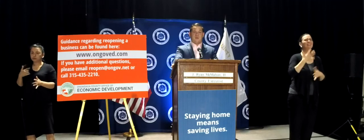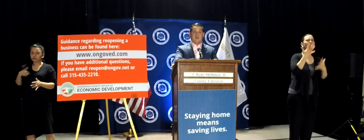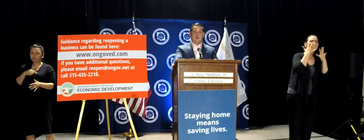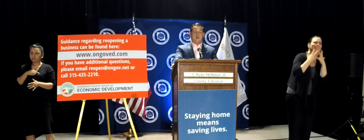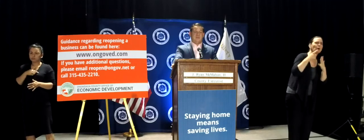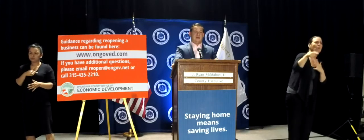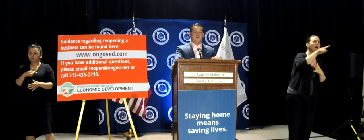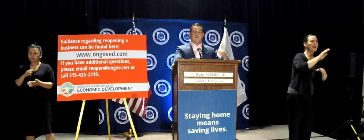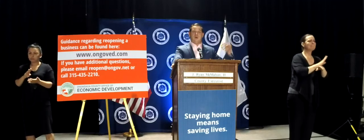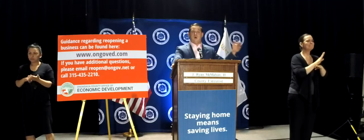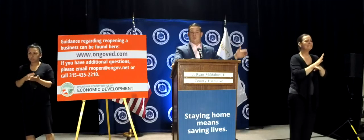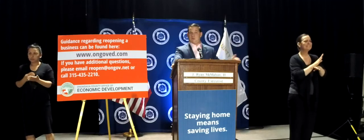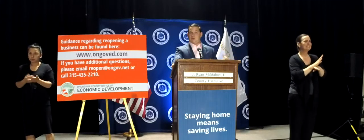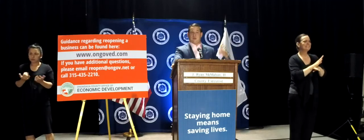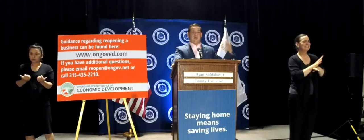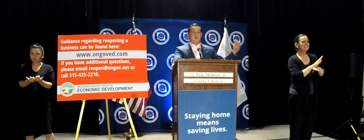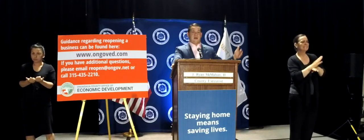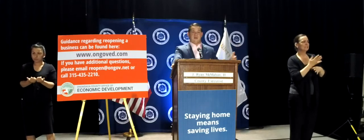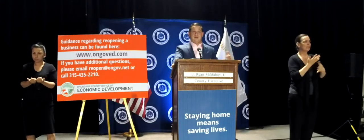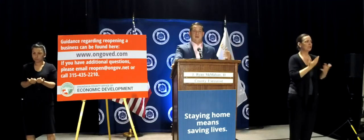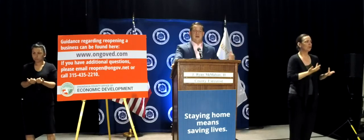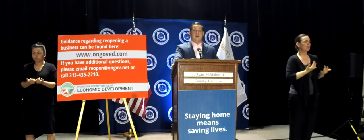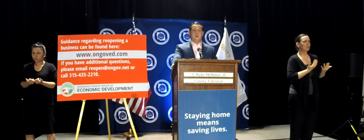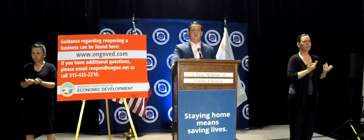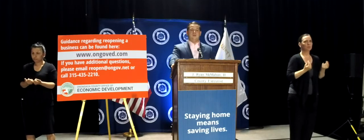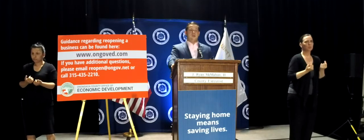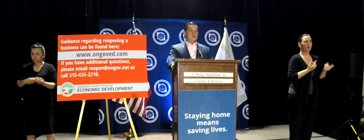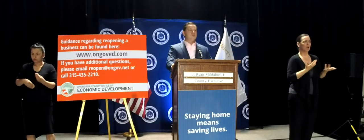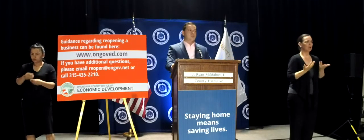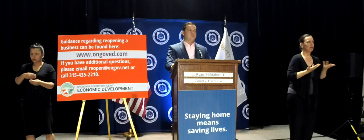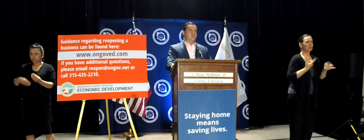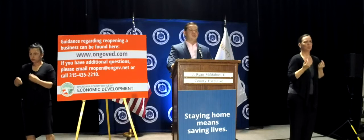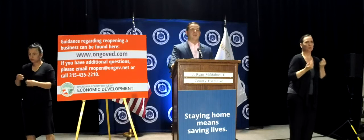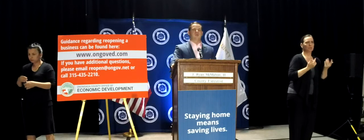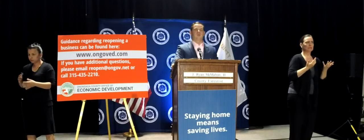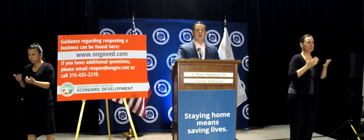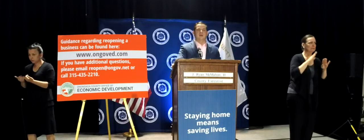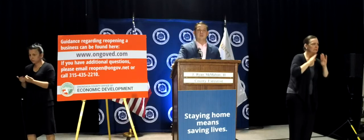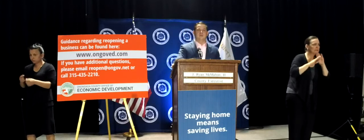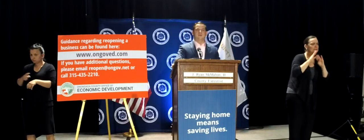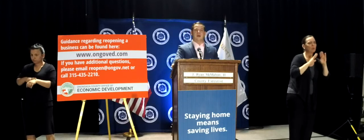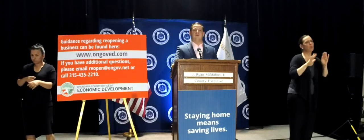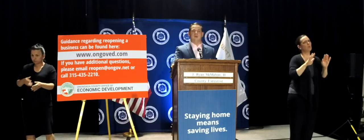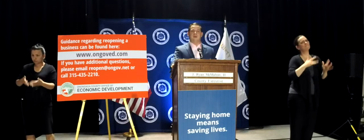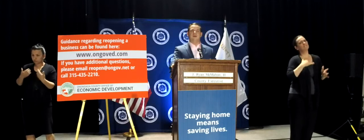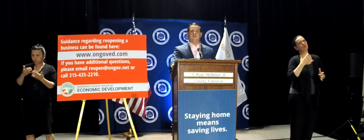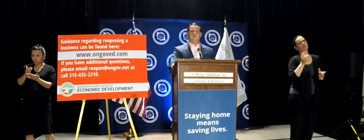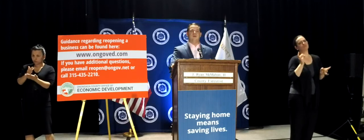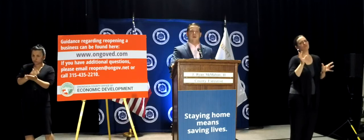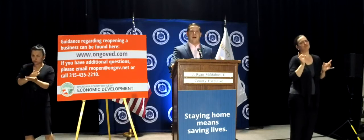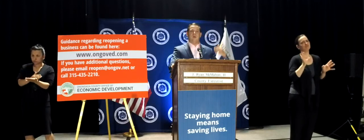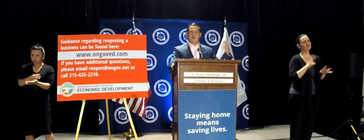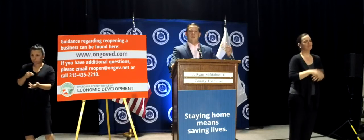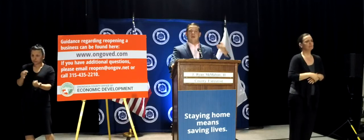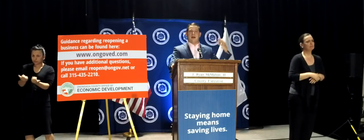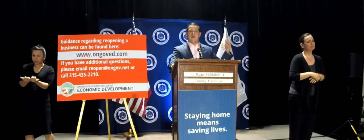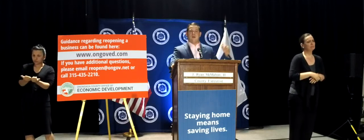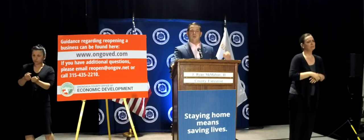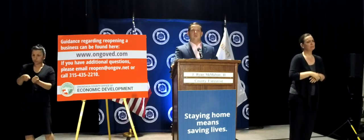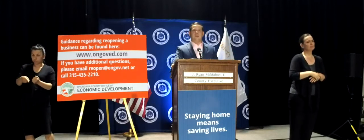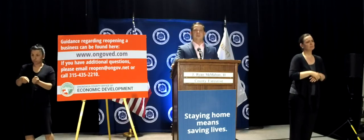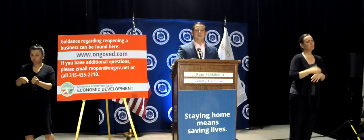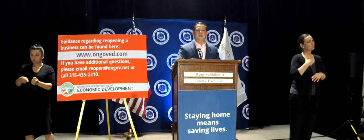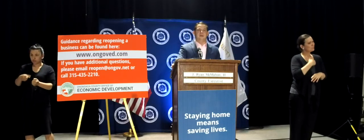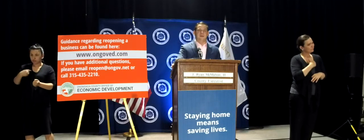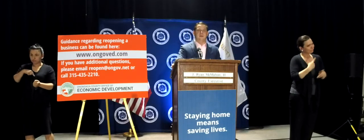right now. Many of them know, and they're getting ready, and there's presumptive ways. Everybody can figure out what you got to